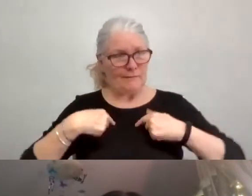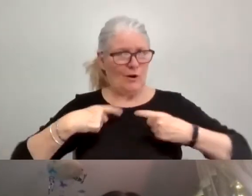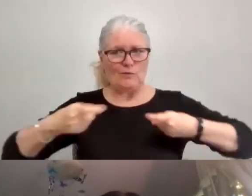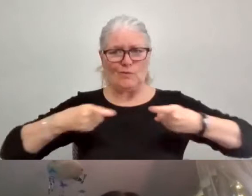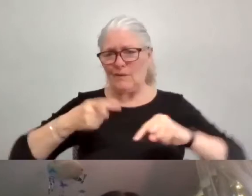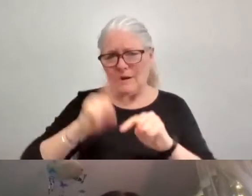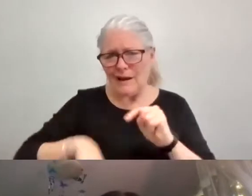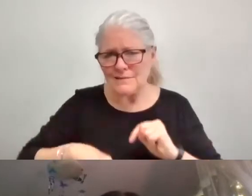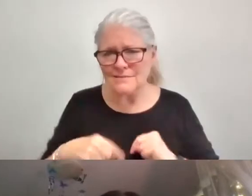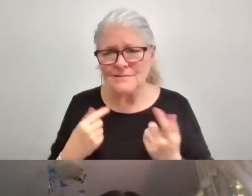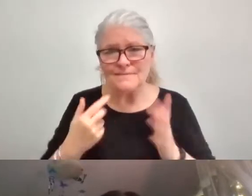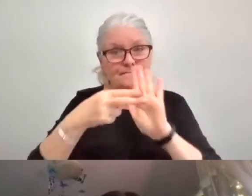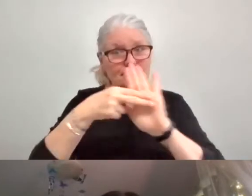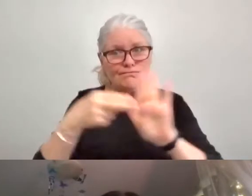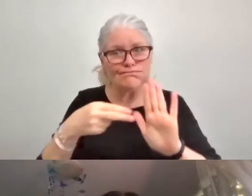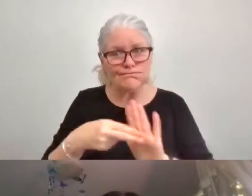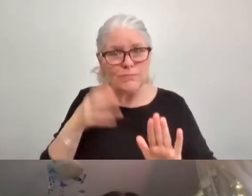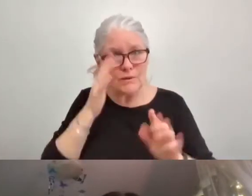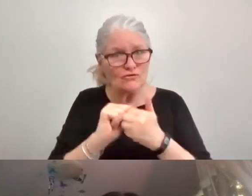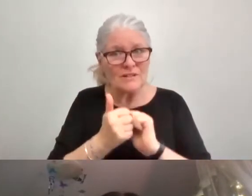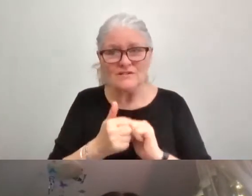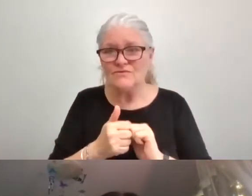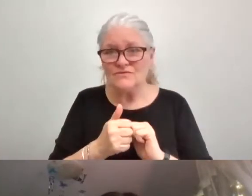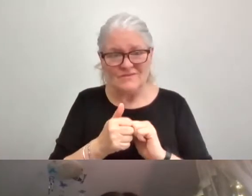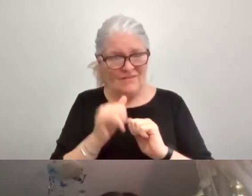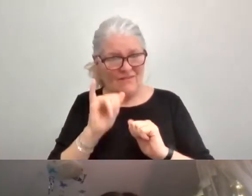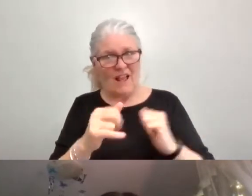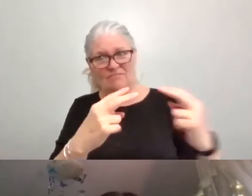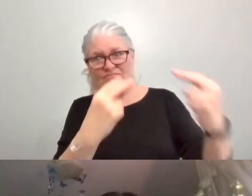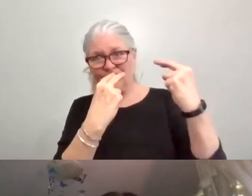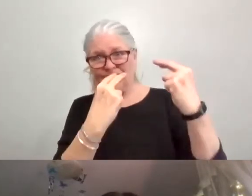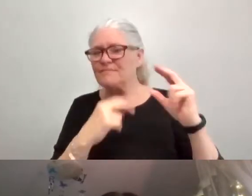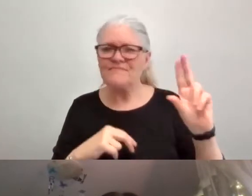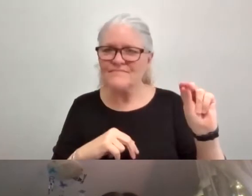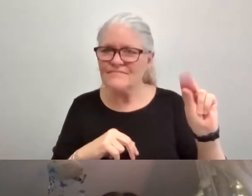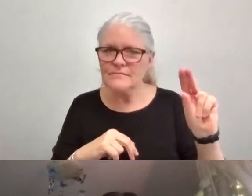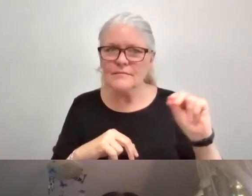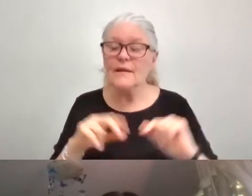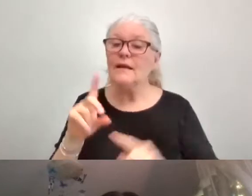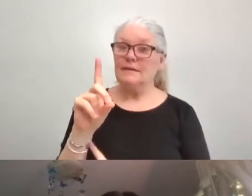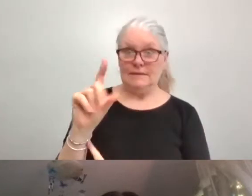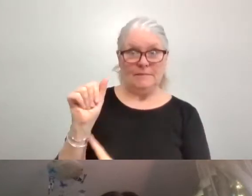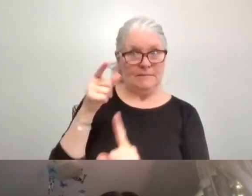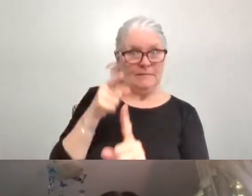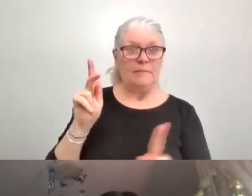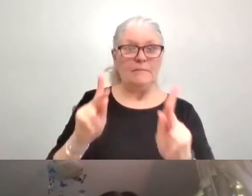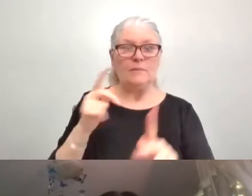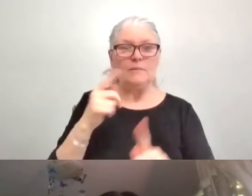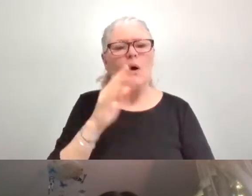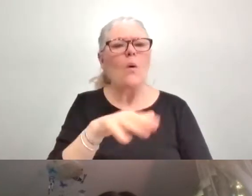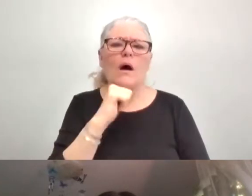change that. And also, especially with disability, I kept having people say to me, oh, I don't think of